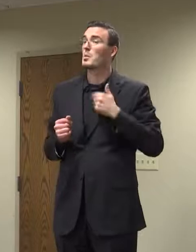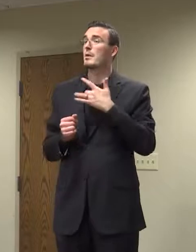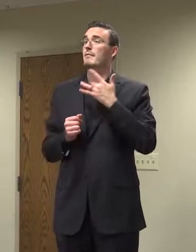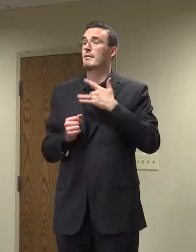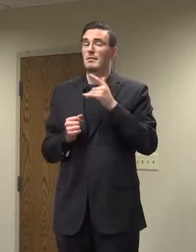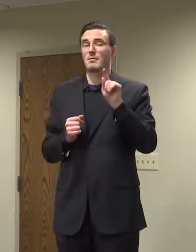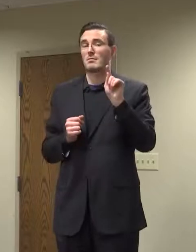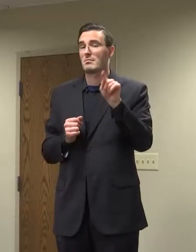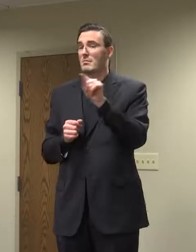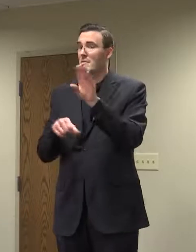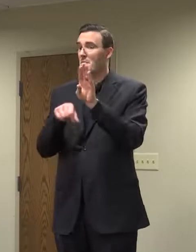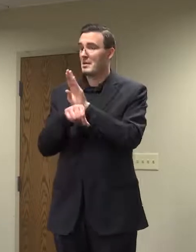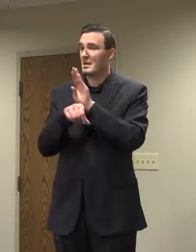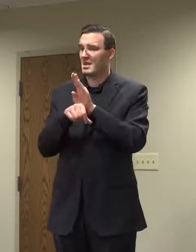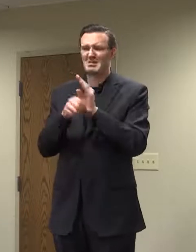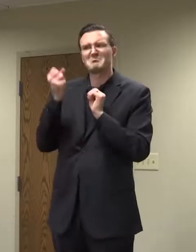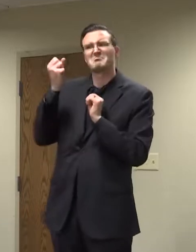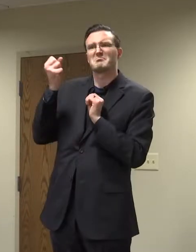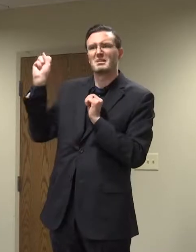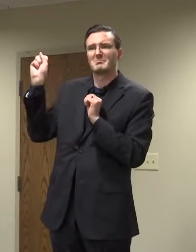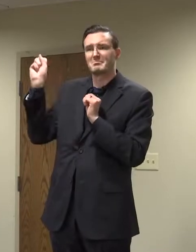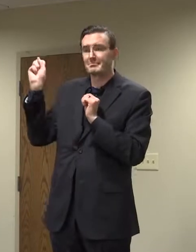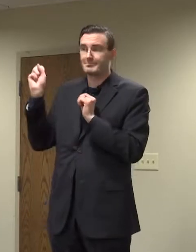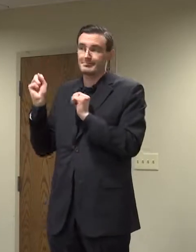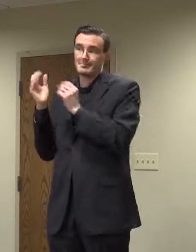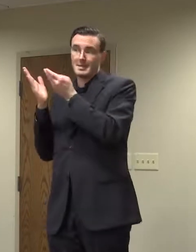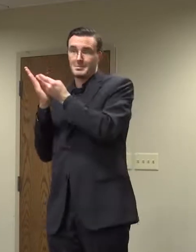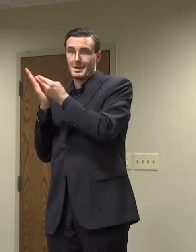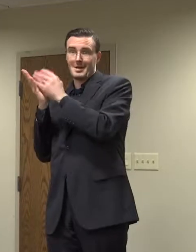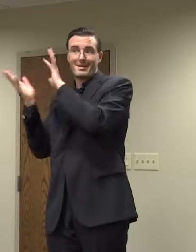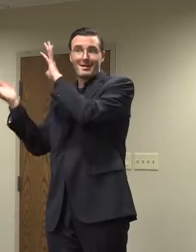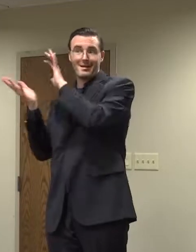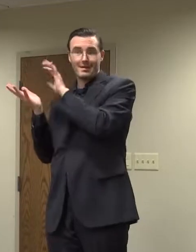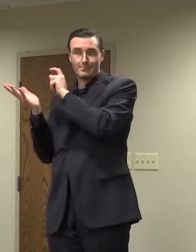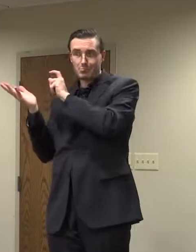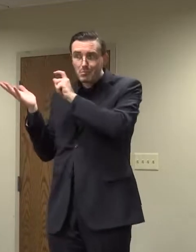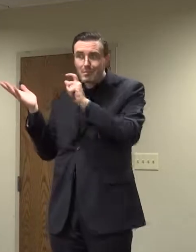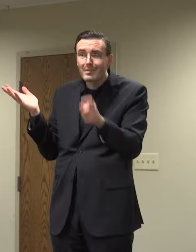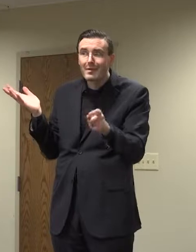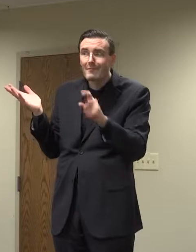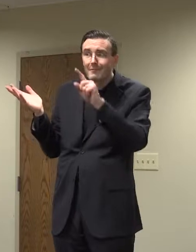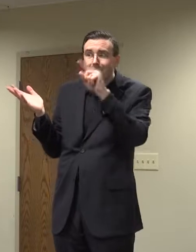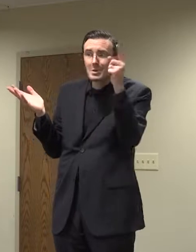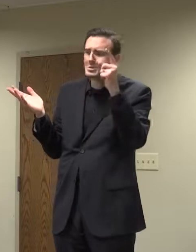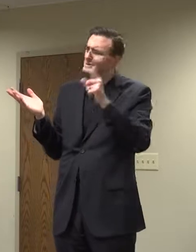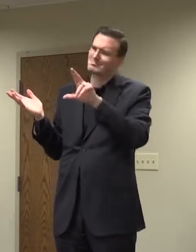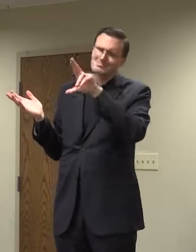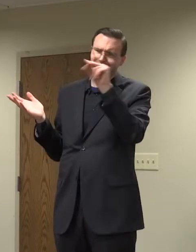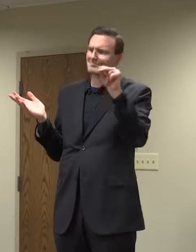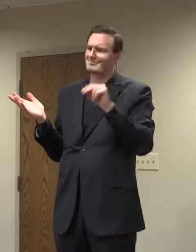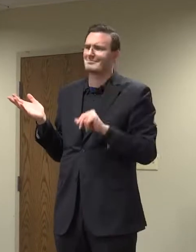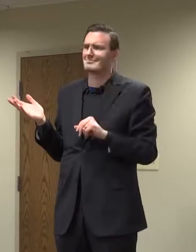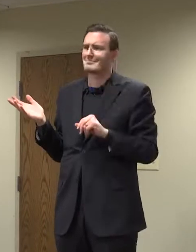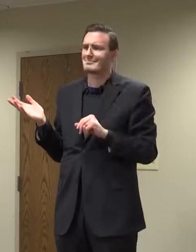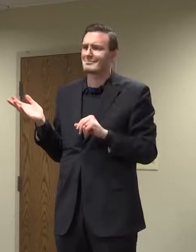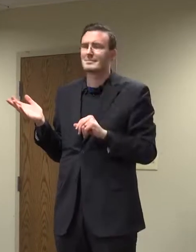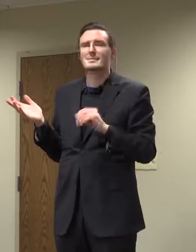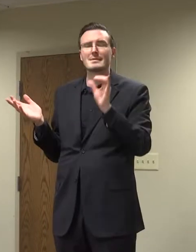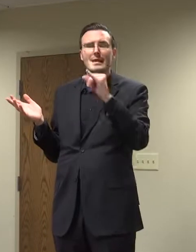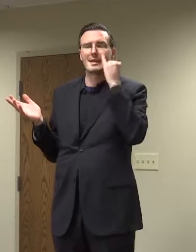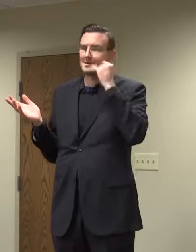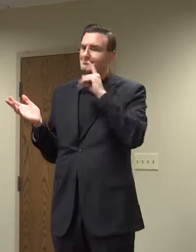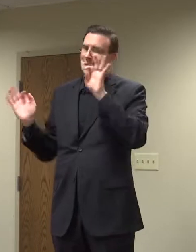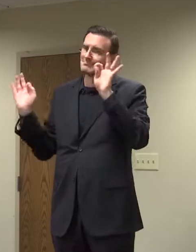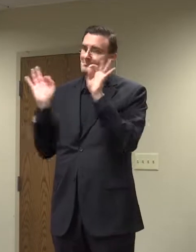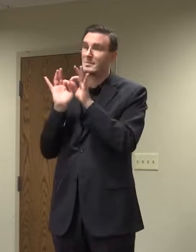order should not be eligible for the business interruption grants first. And I think that's an extremely important concept.